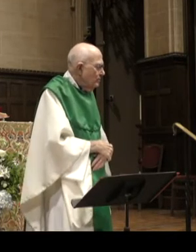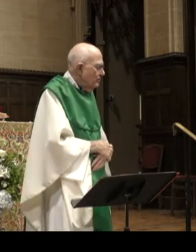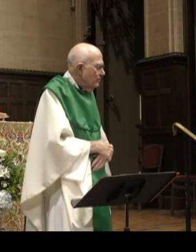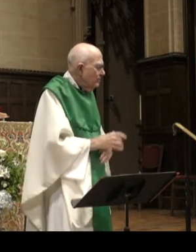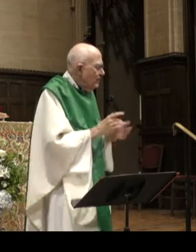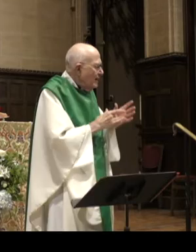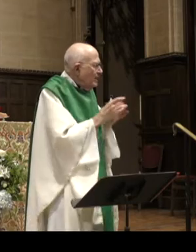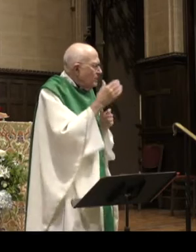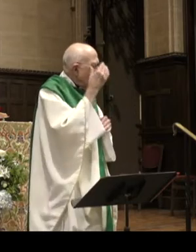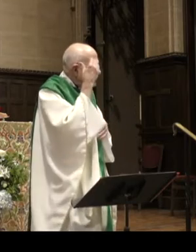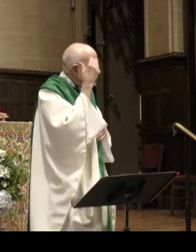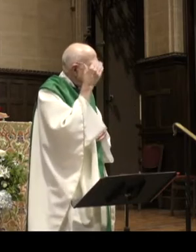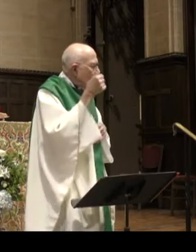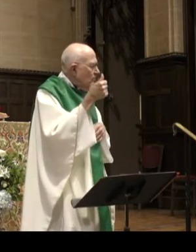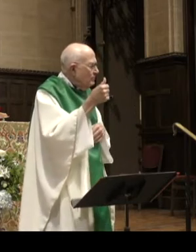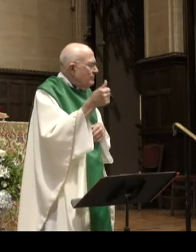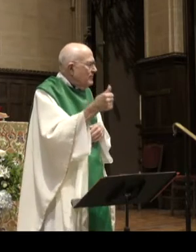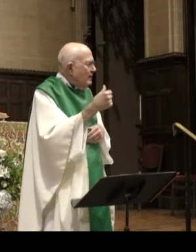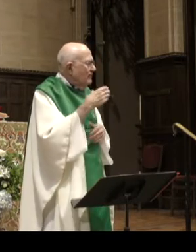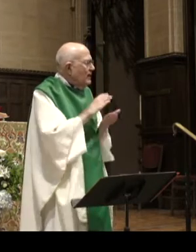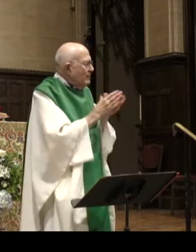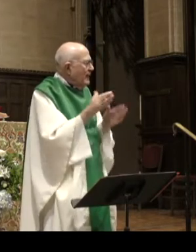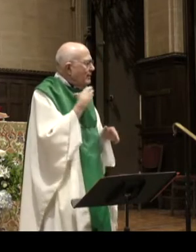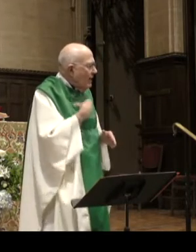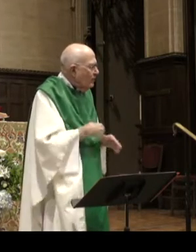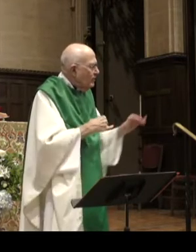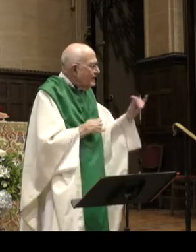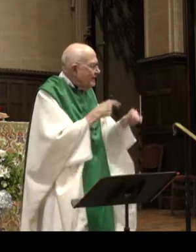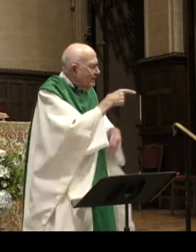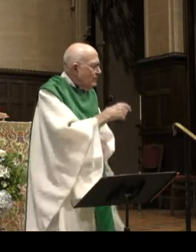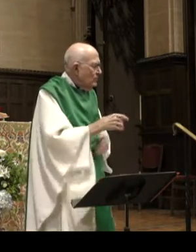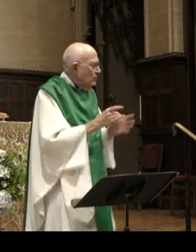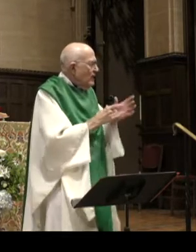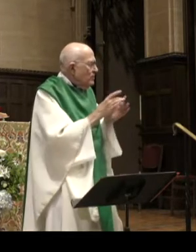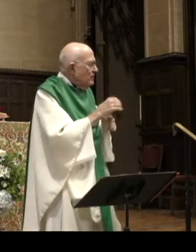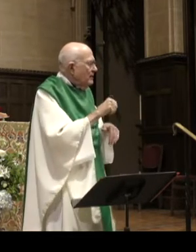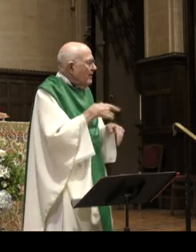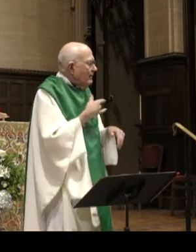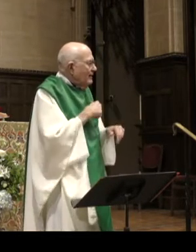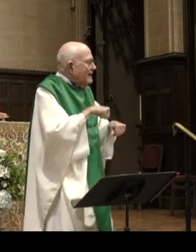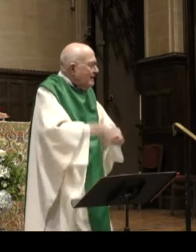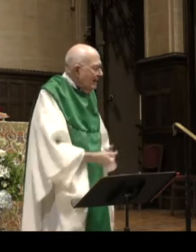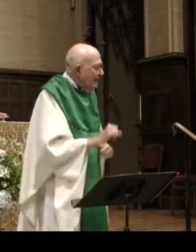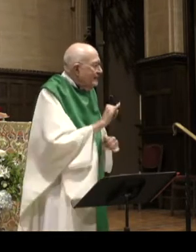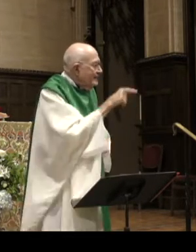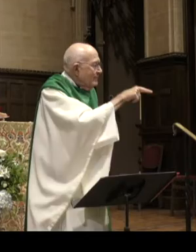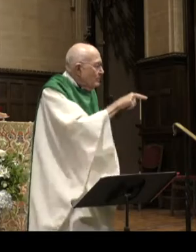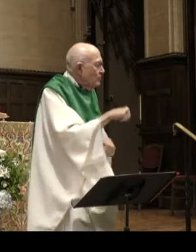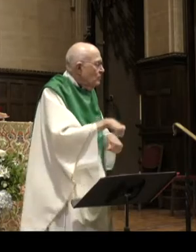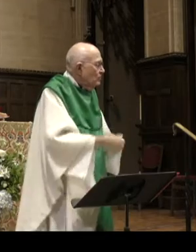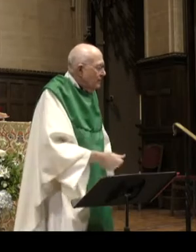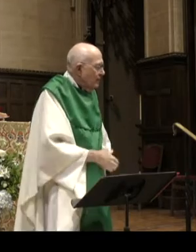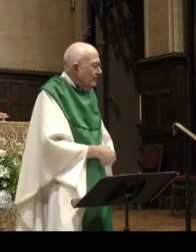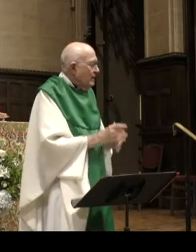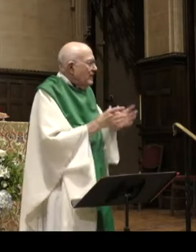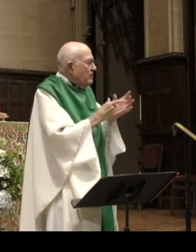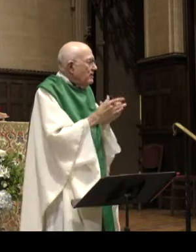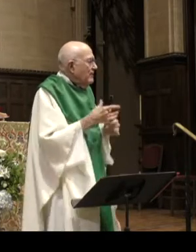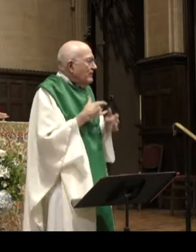you. Jesus knows. He became hungry like you. Jesus felt tired like you.